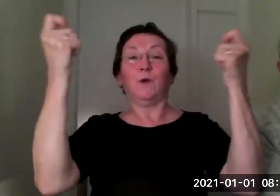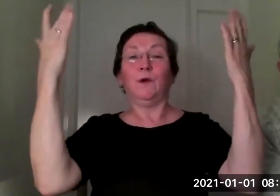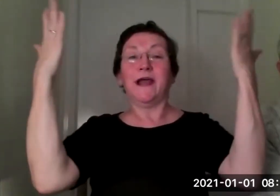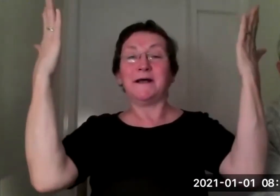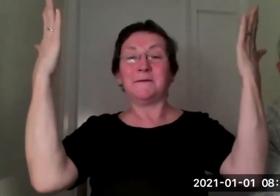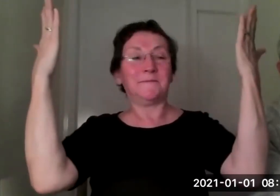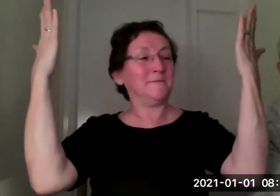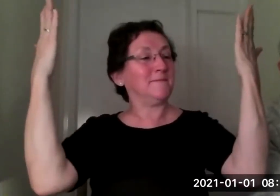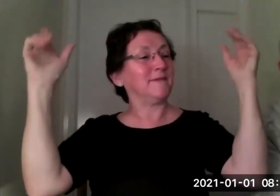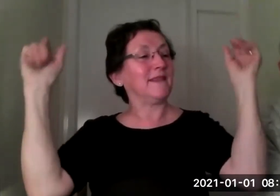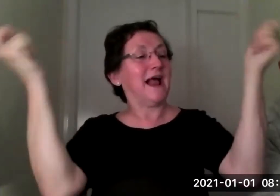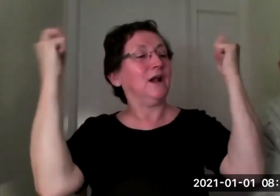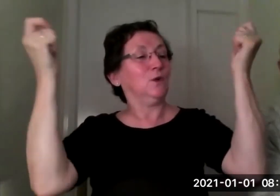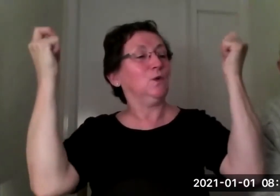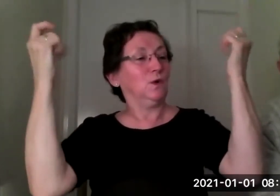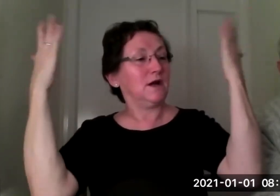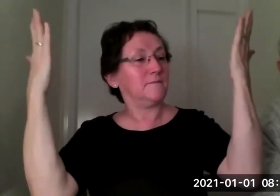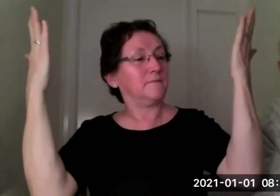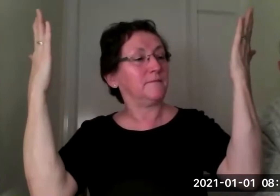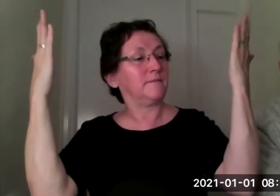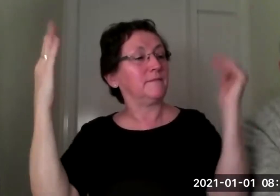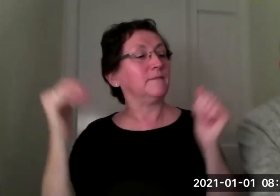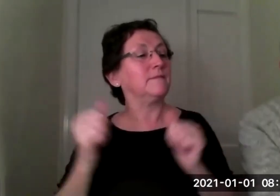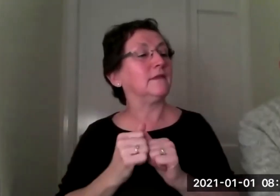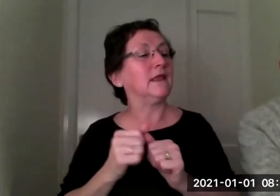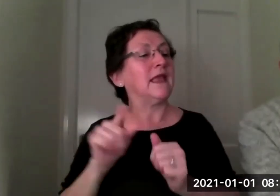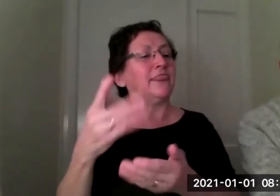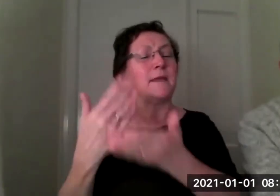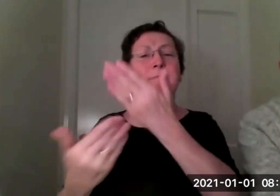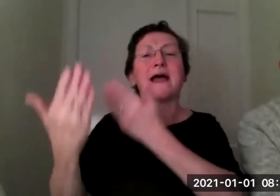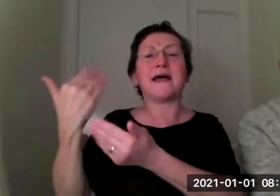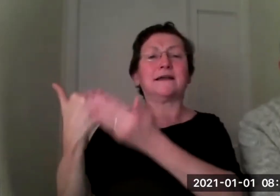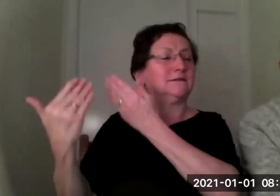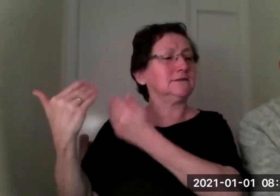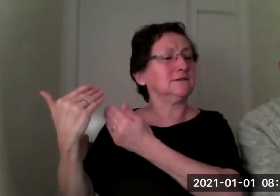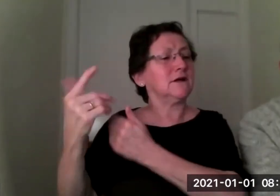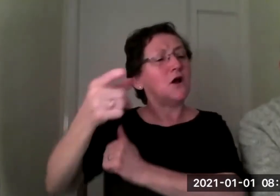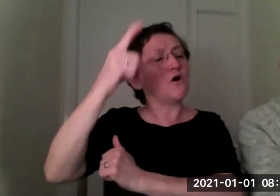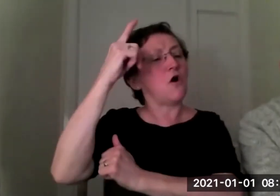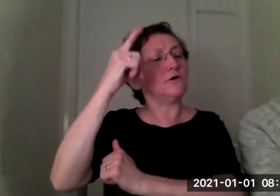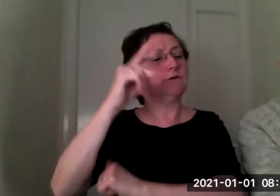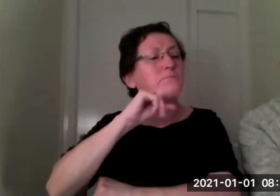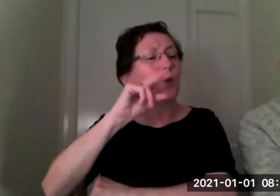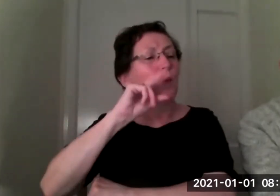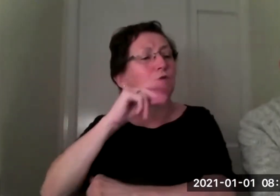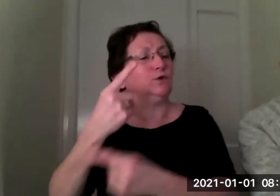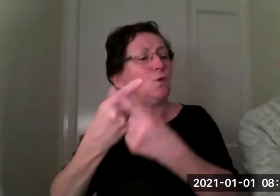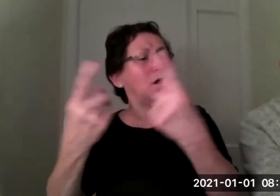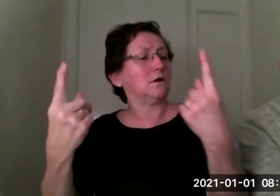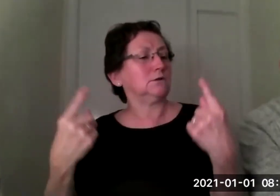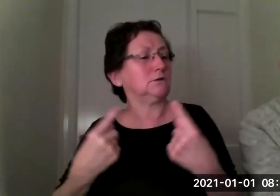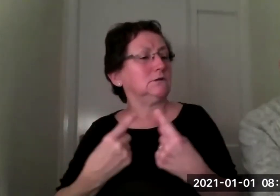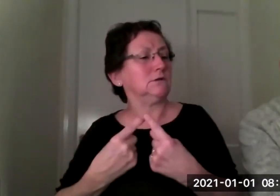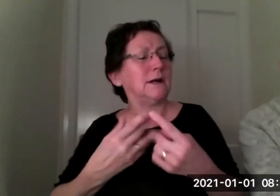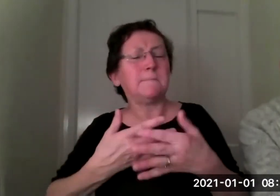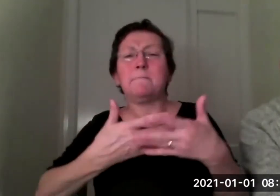Alleluia, alleluia. In the past, God spoke to us in